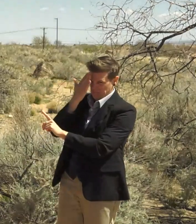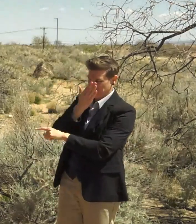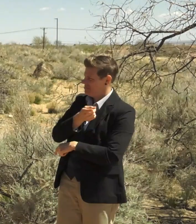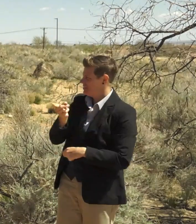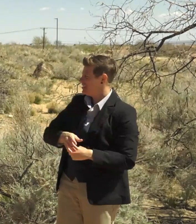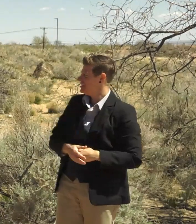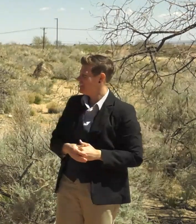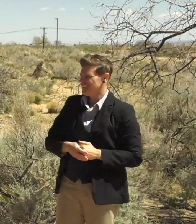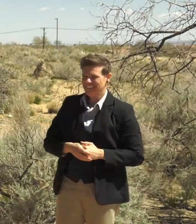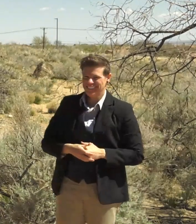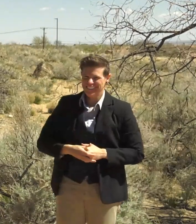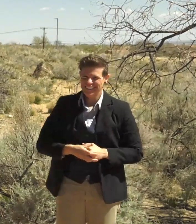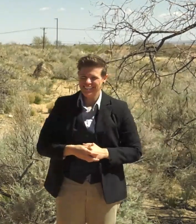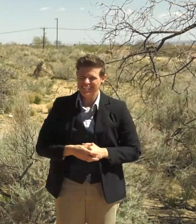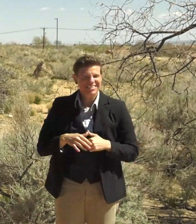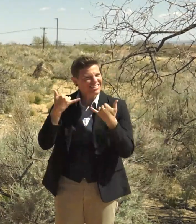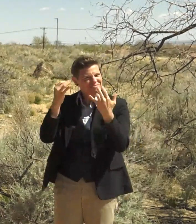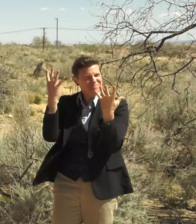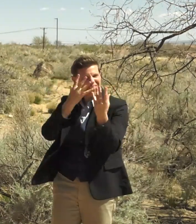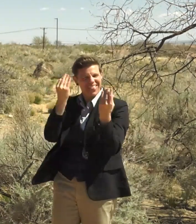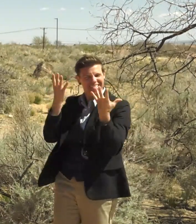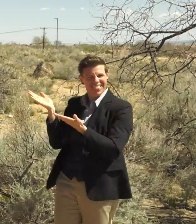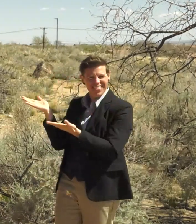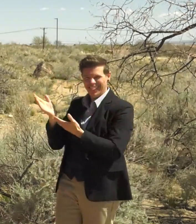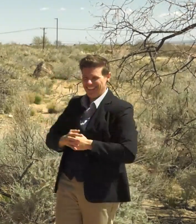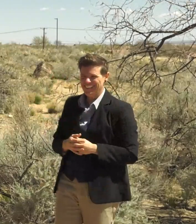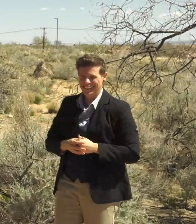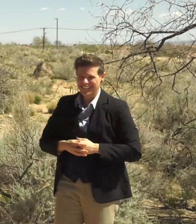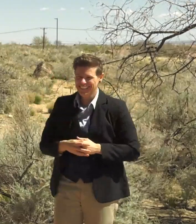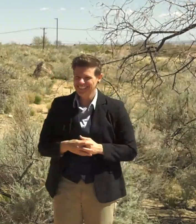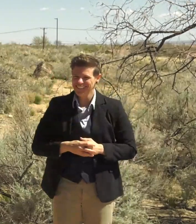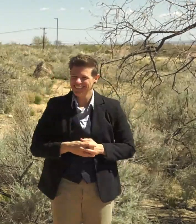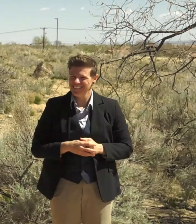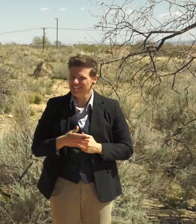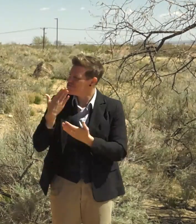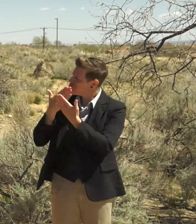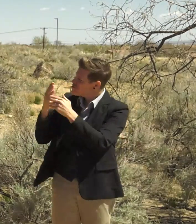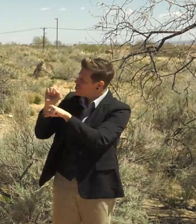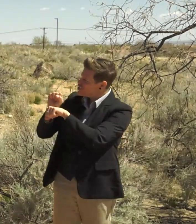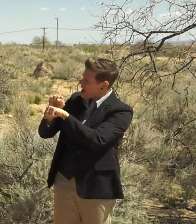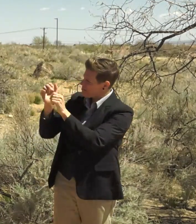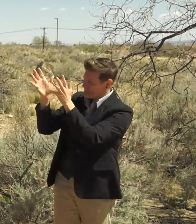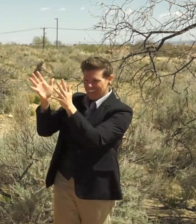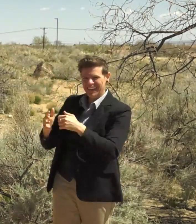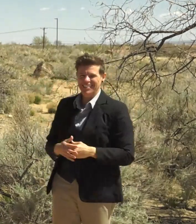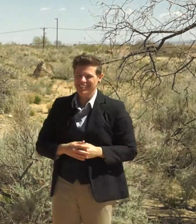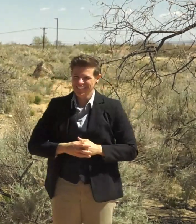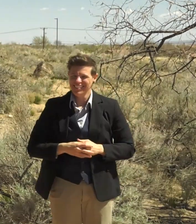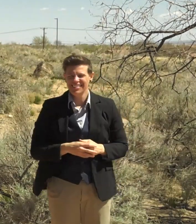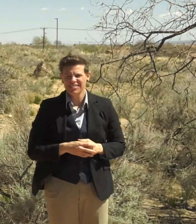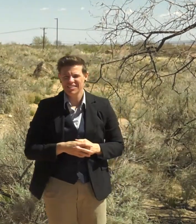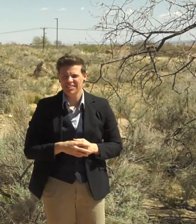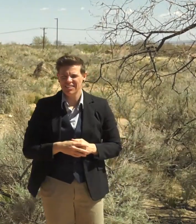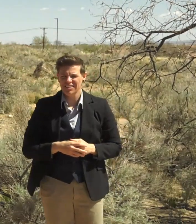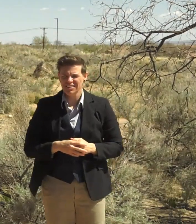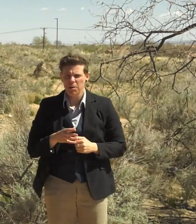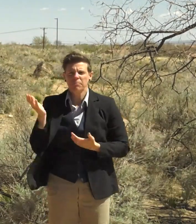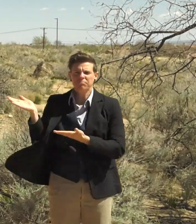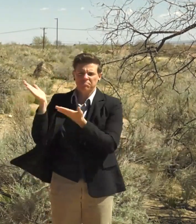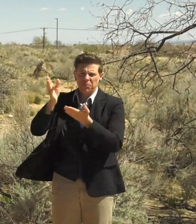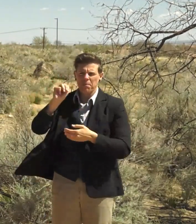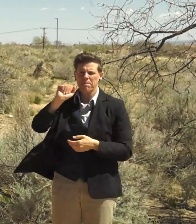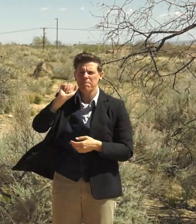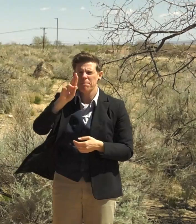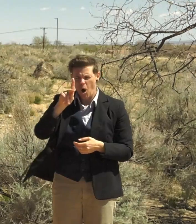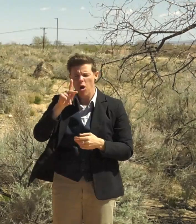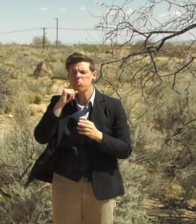as good as it always has. So great job. All right, and Mark, you want to show us another one? Dr.